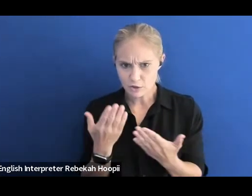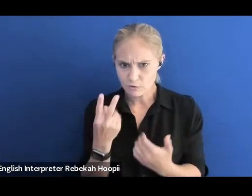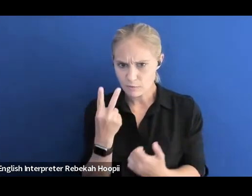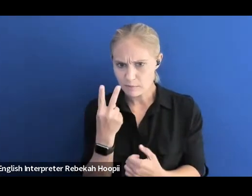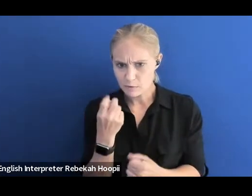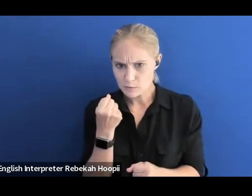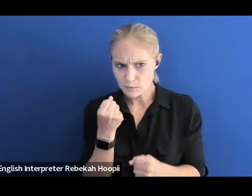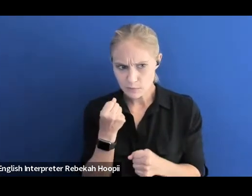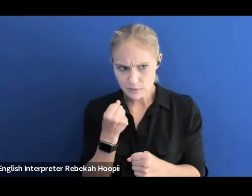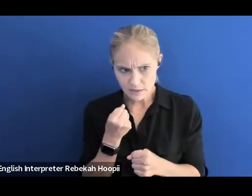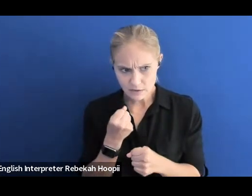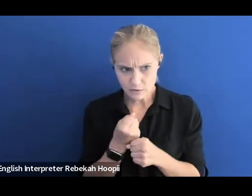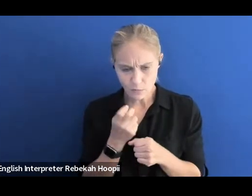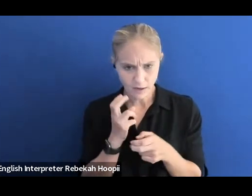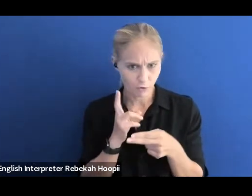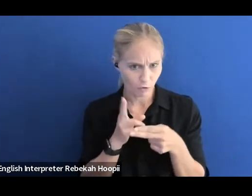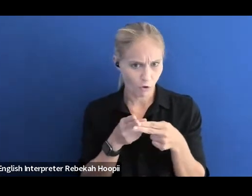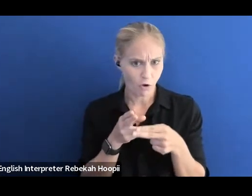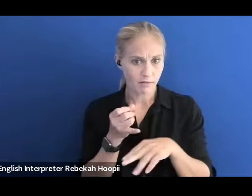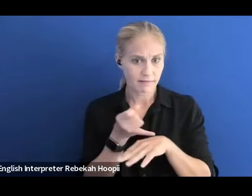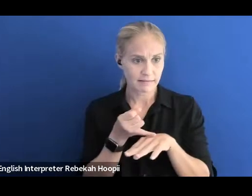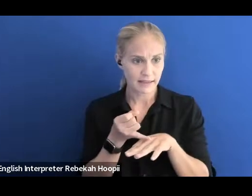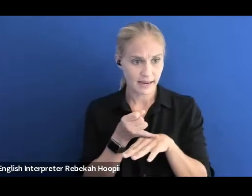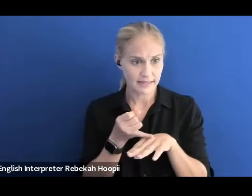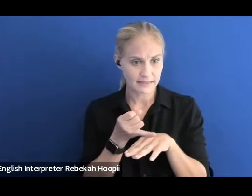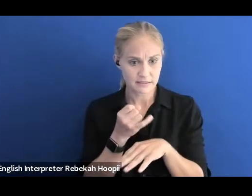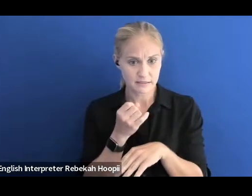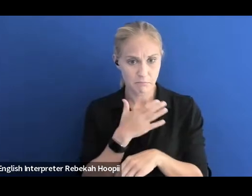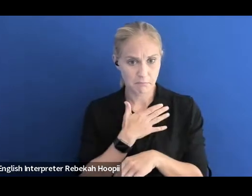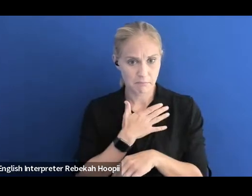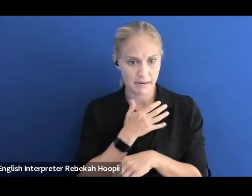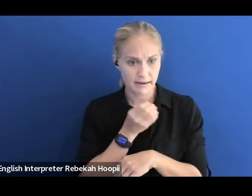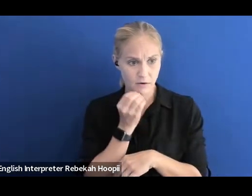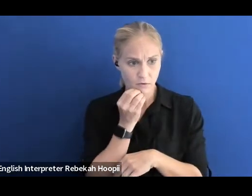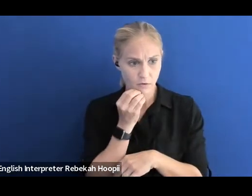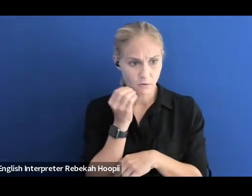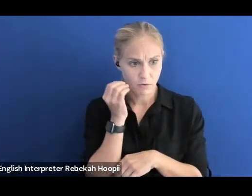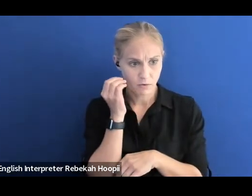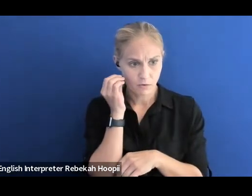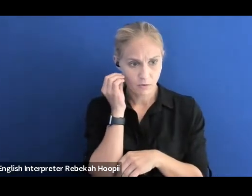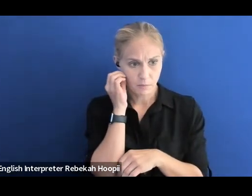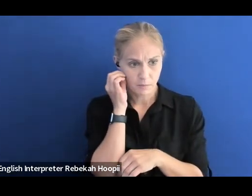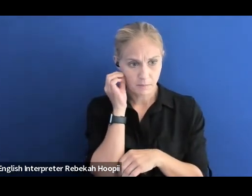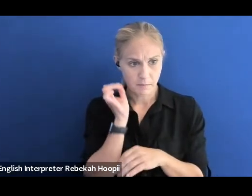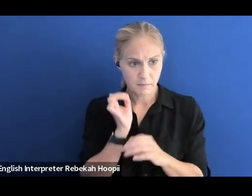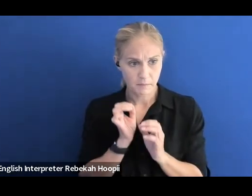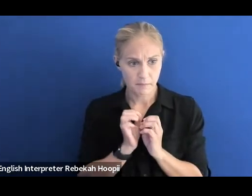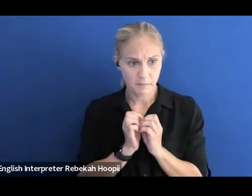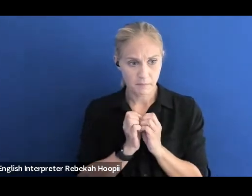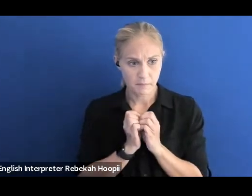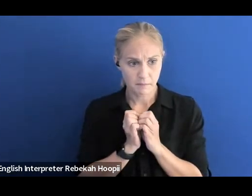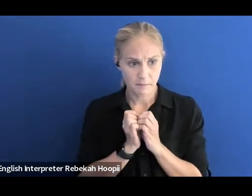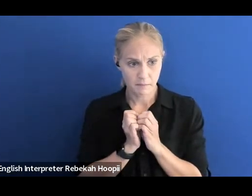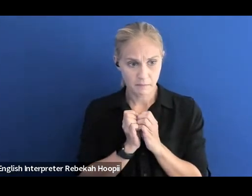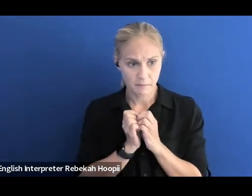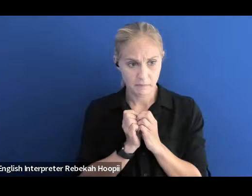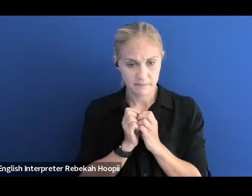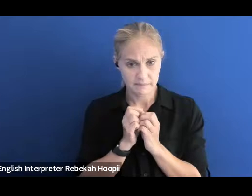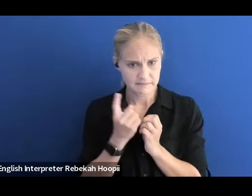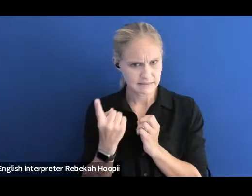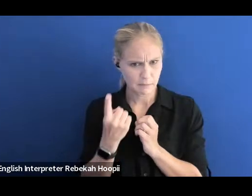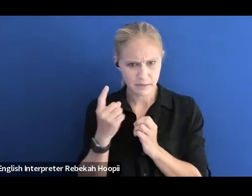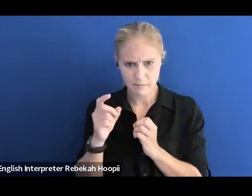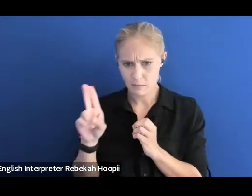before it was a state. I'm old. And I've watched arrogance in the United States of America for my entire